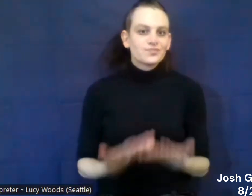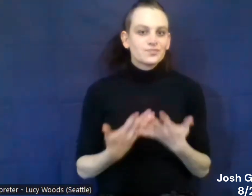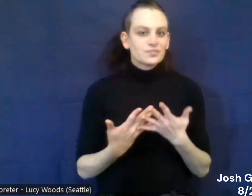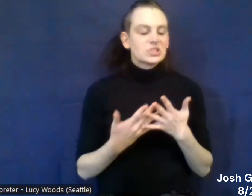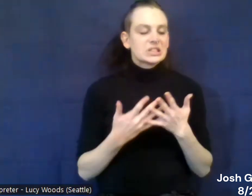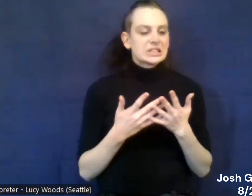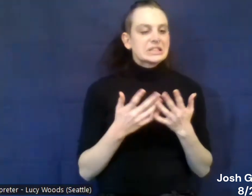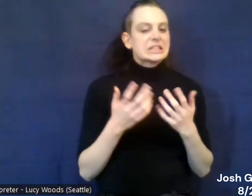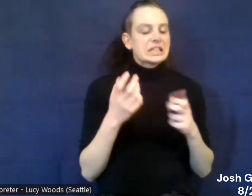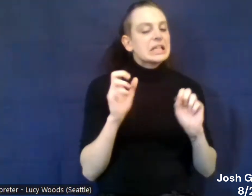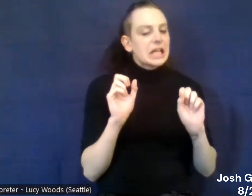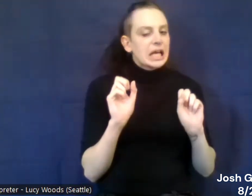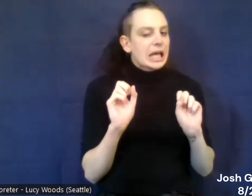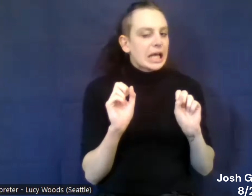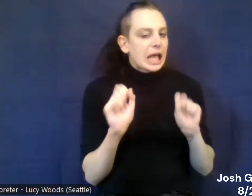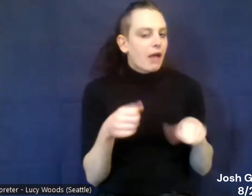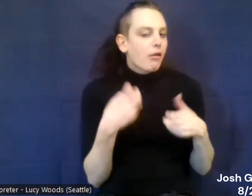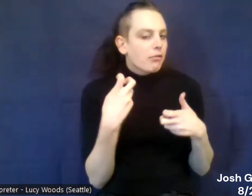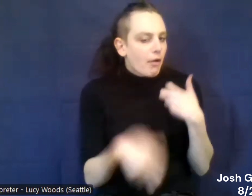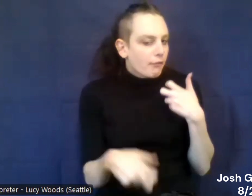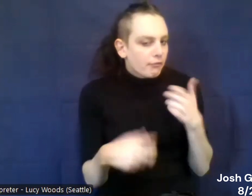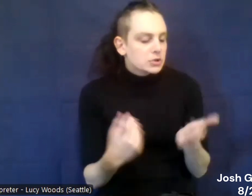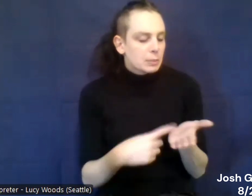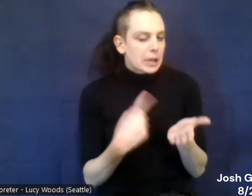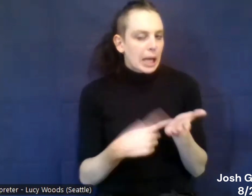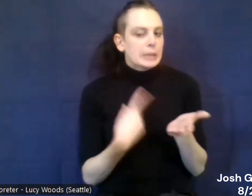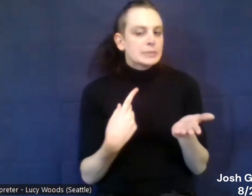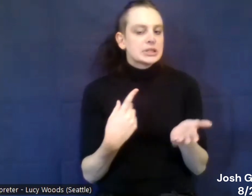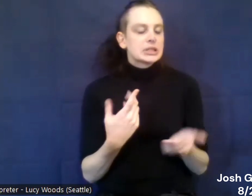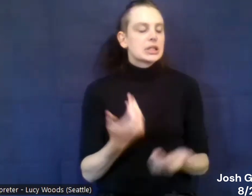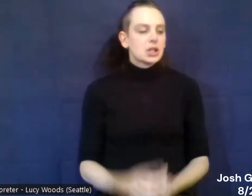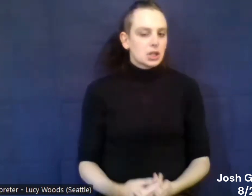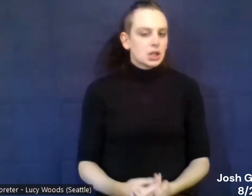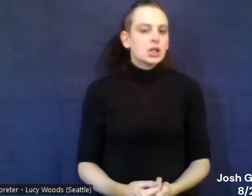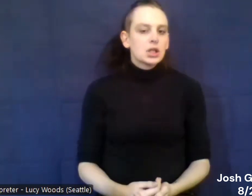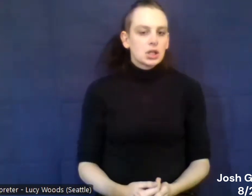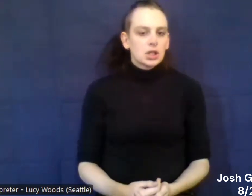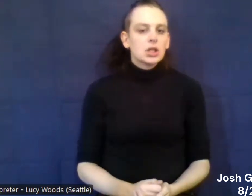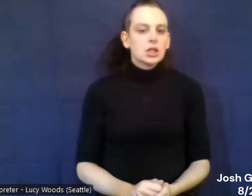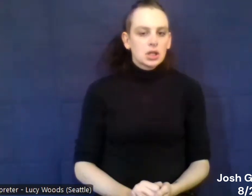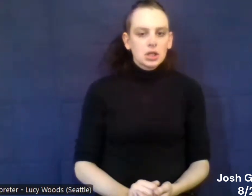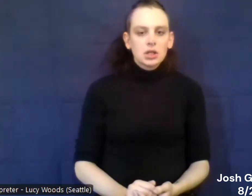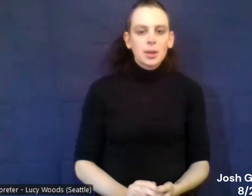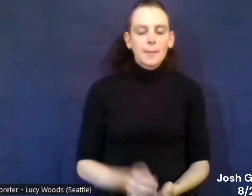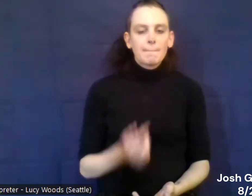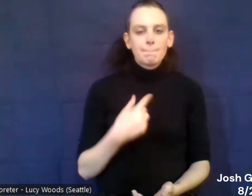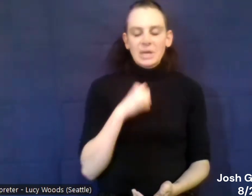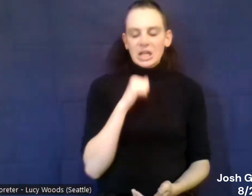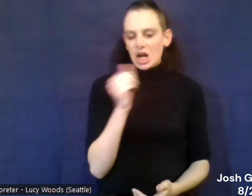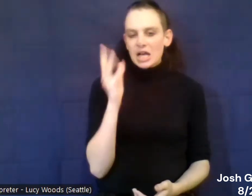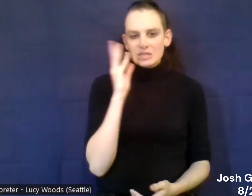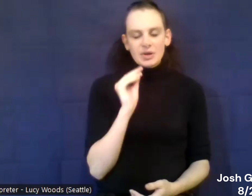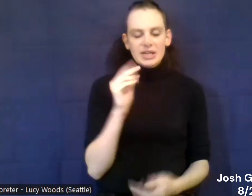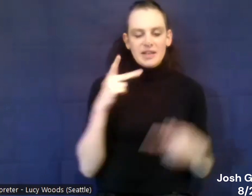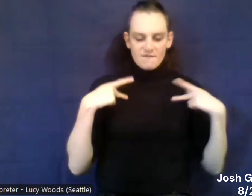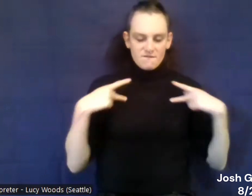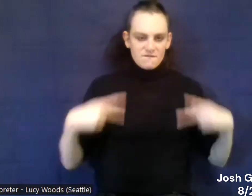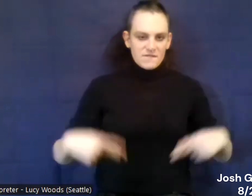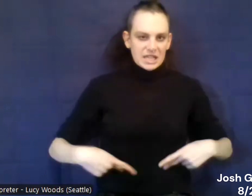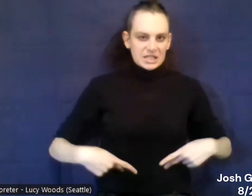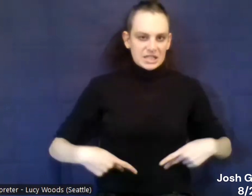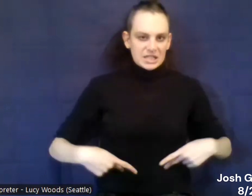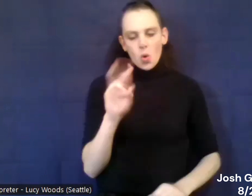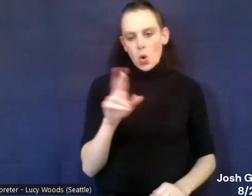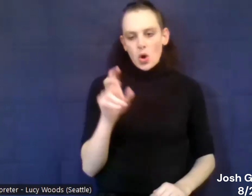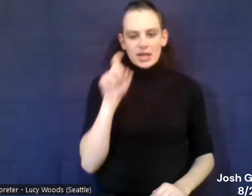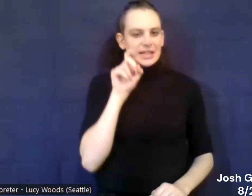tricky at times. I didn't experience anything in the form of physical or sexual abuse,